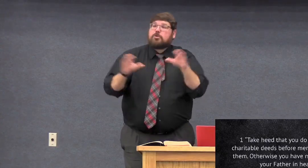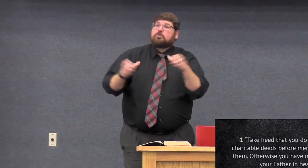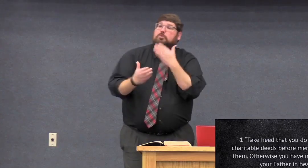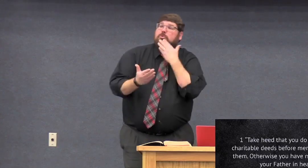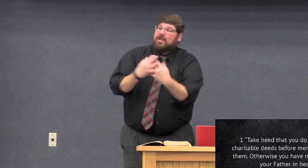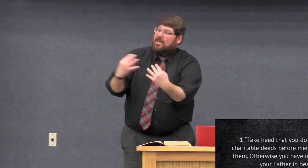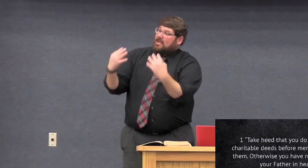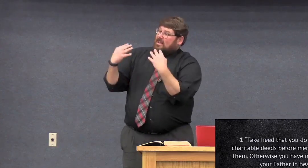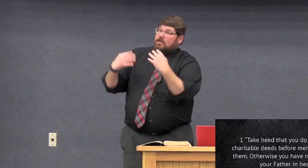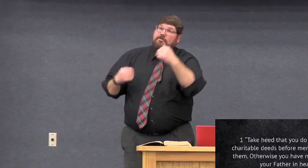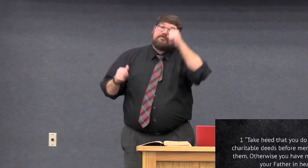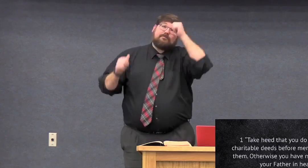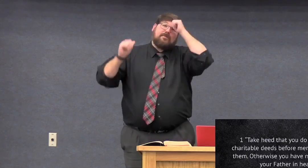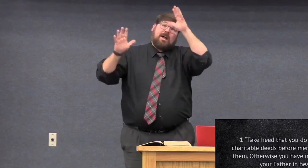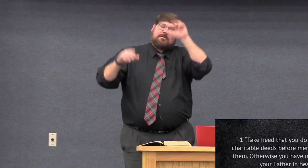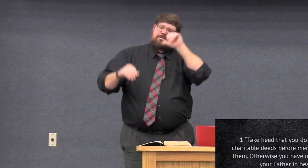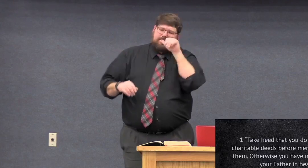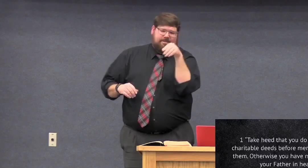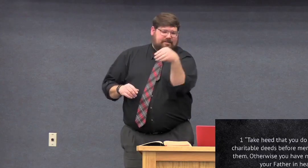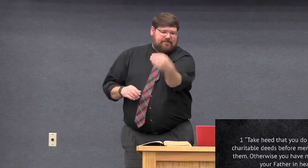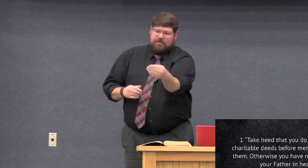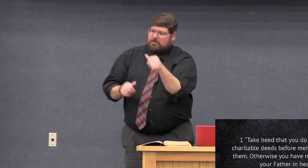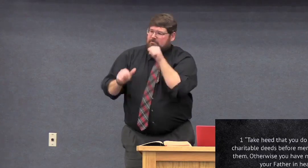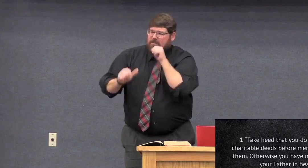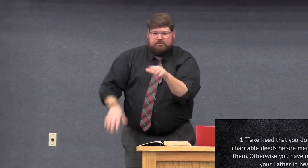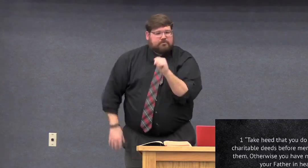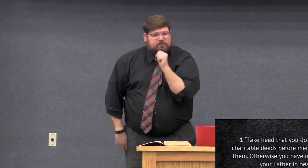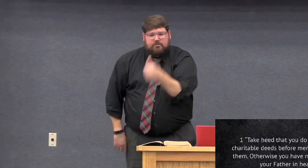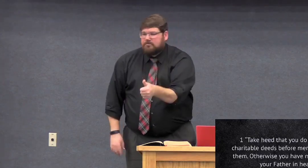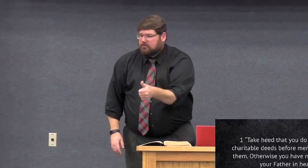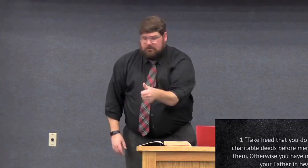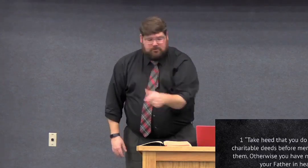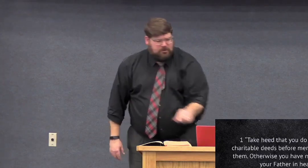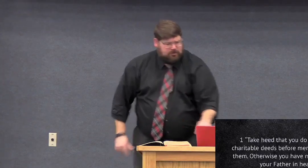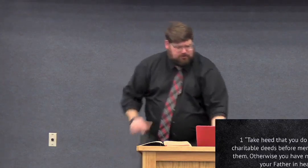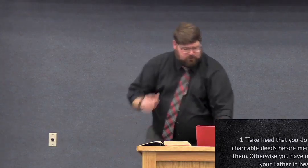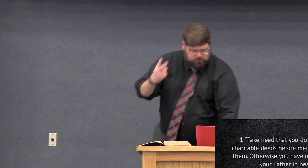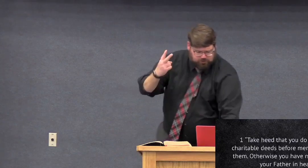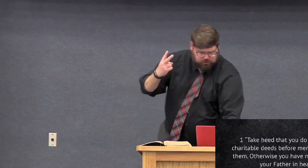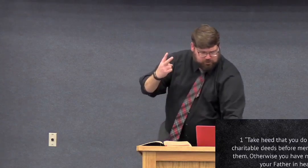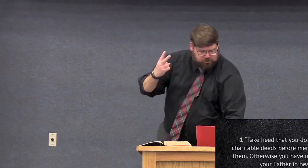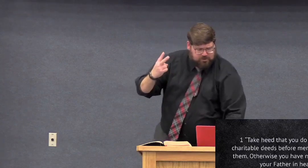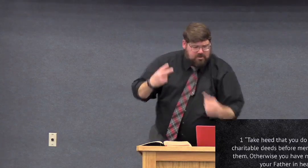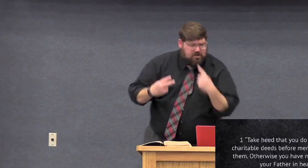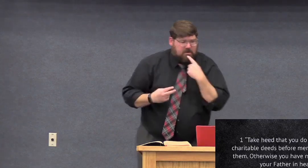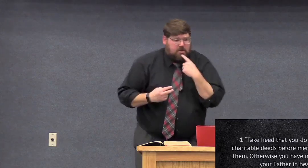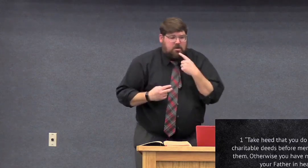you do it that way so that people see you, then you have no reward from your Father in heaven. Verse 2.